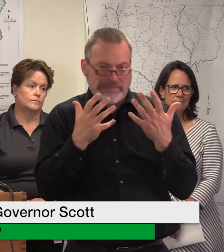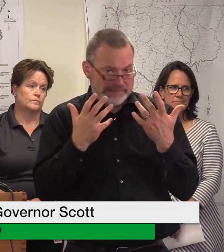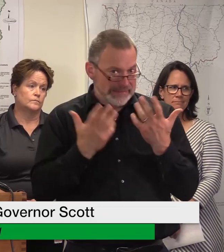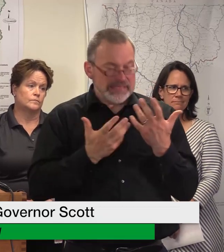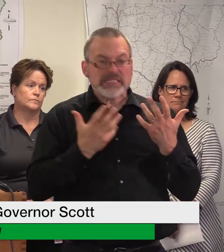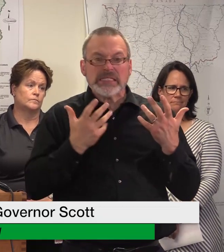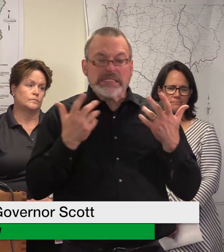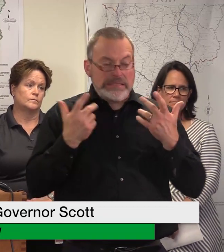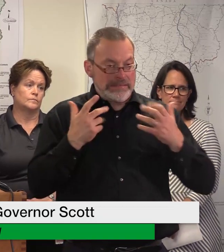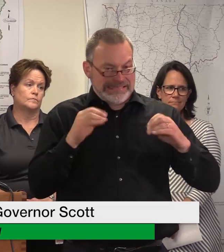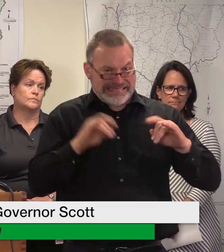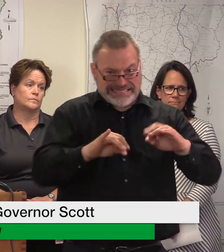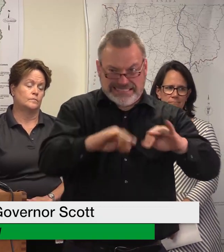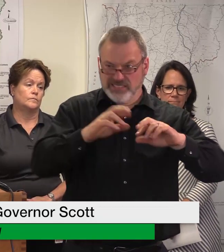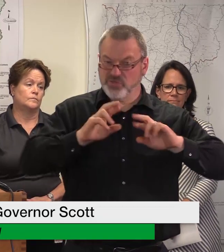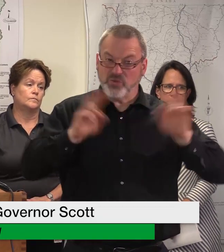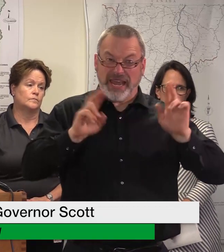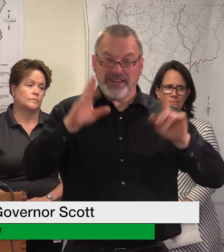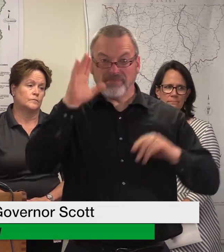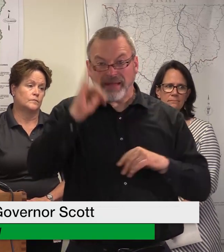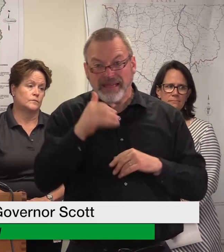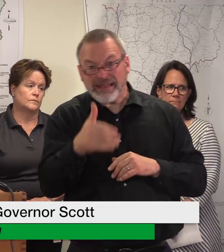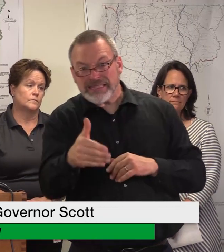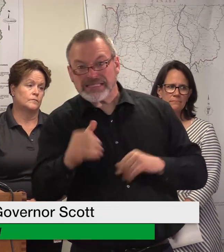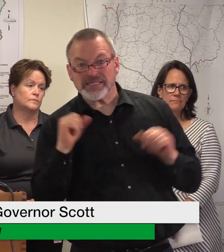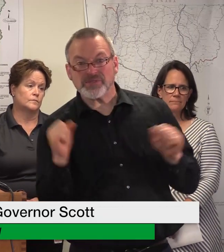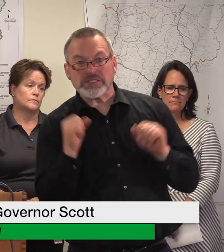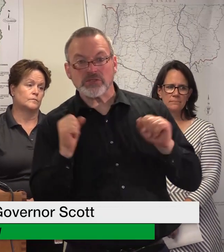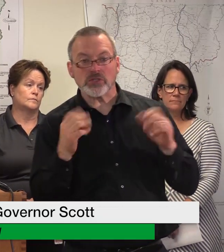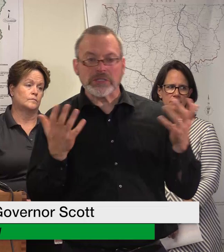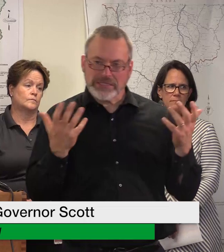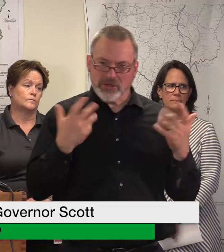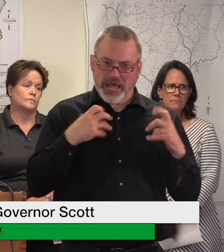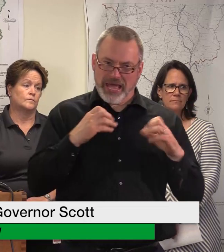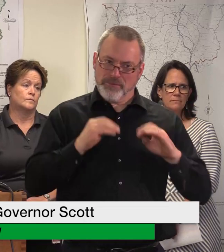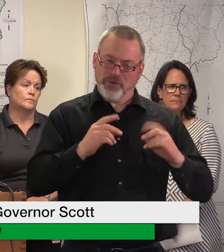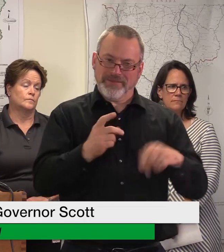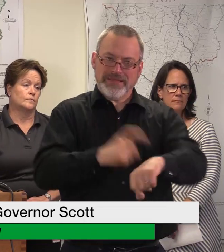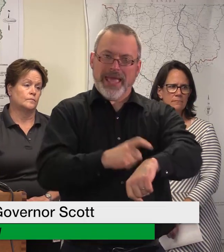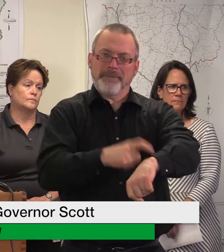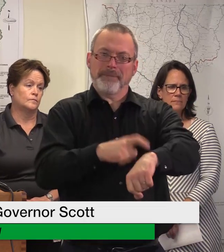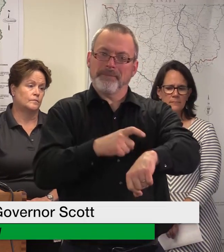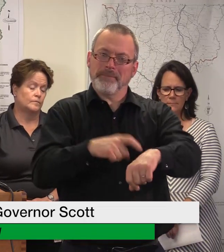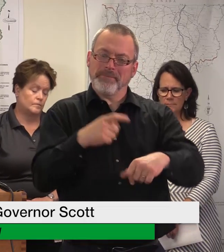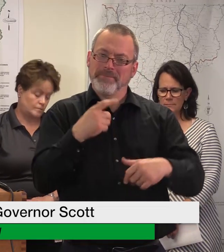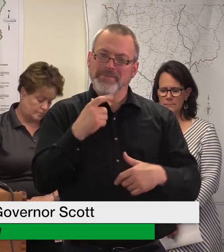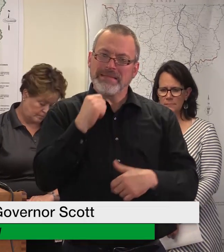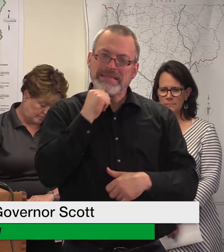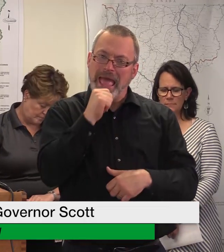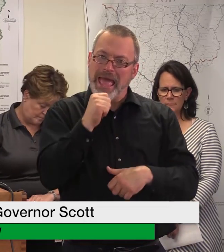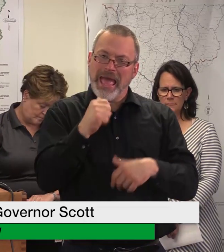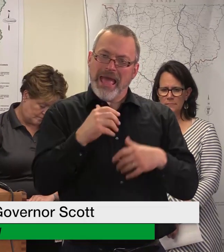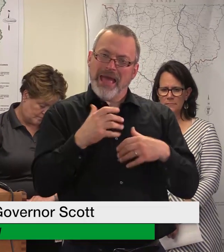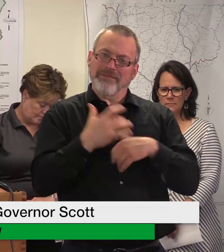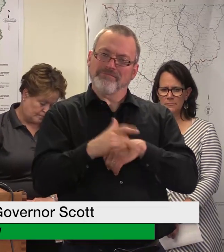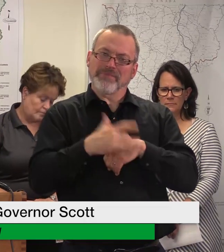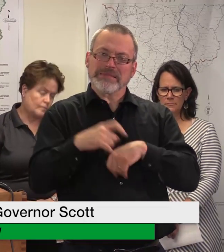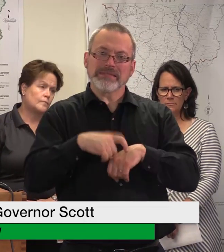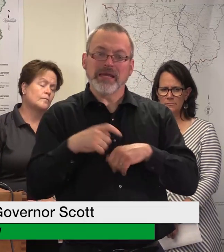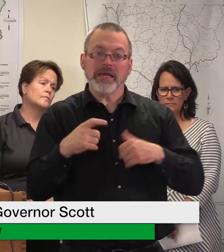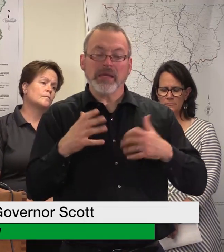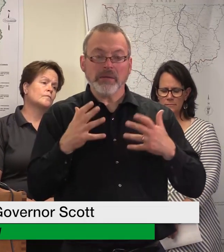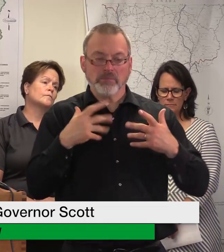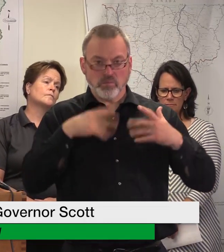is that we can do this fairly quickly. And right now, the target launch date for the program is September 1. We